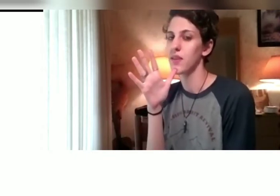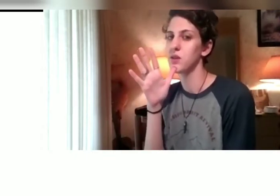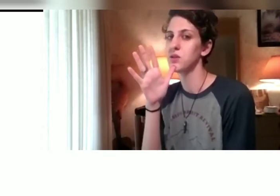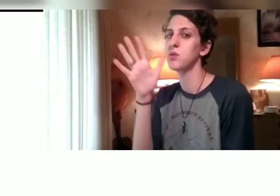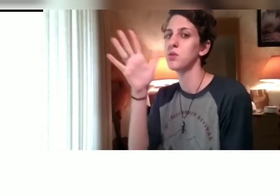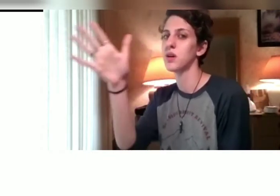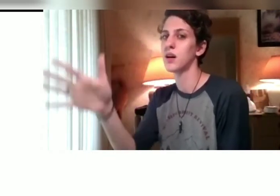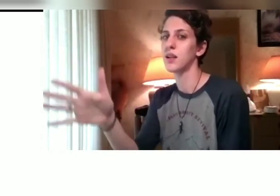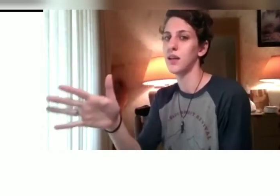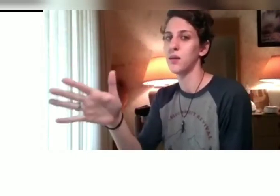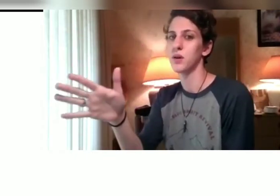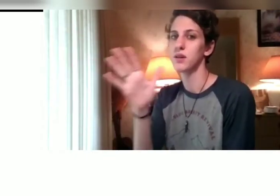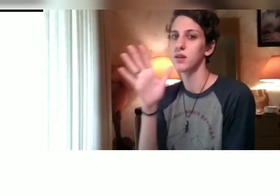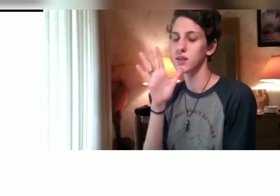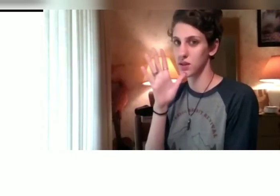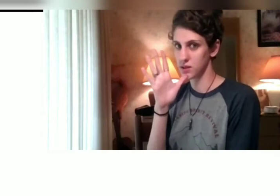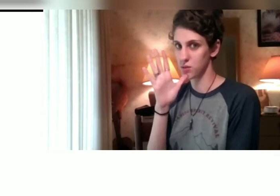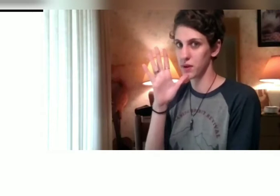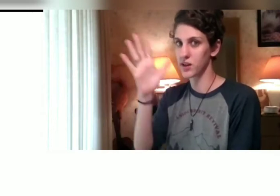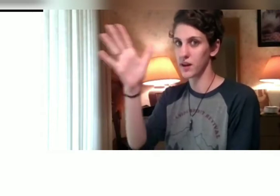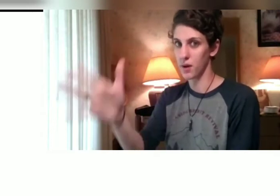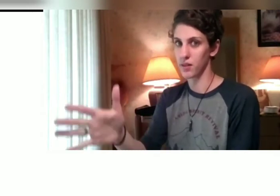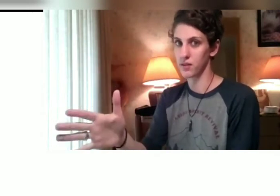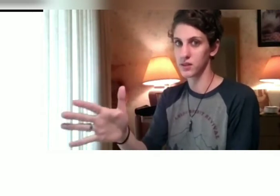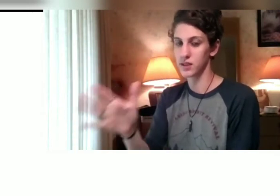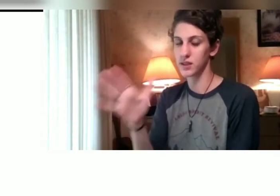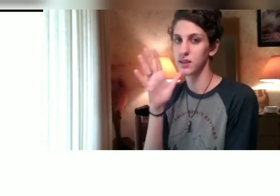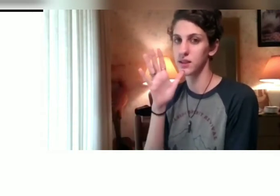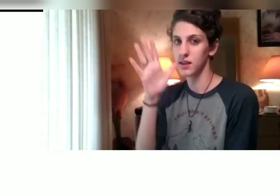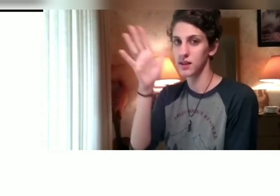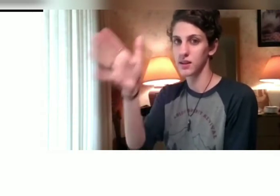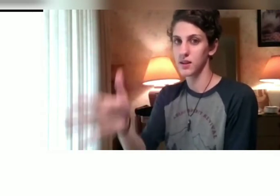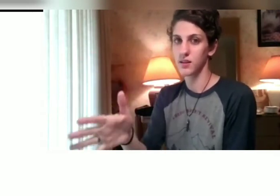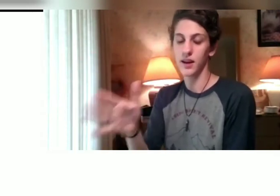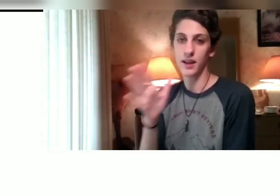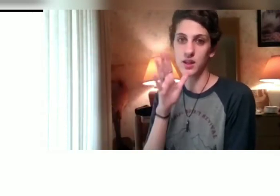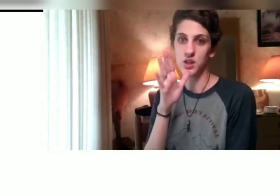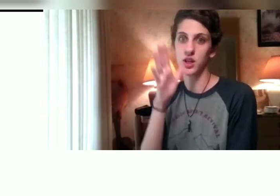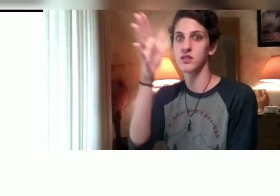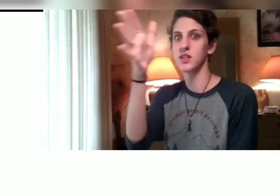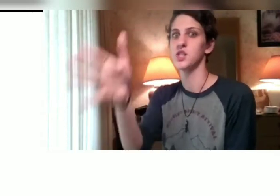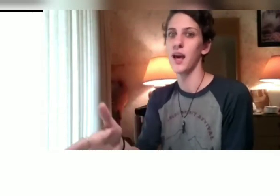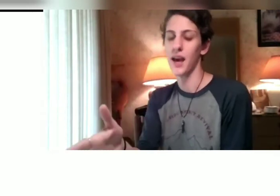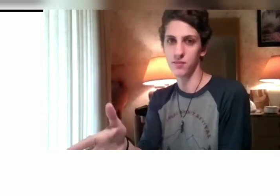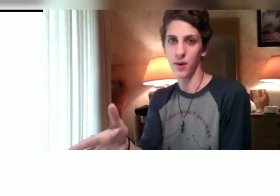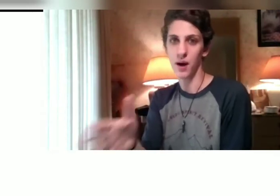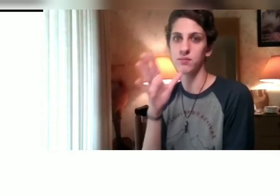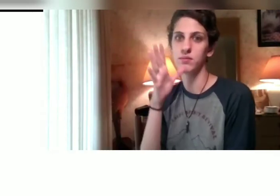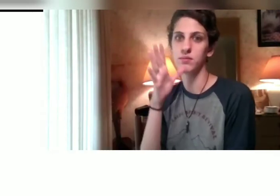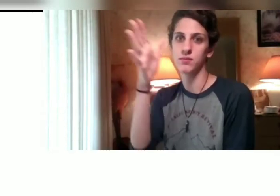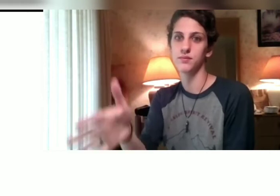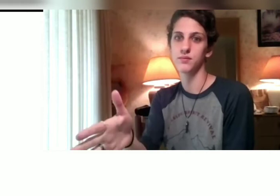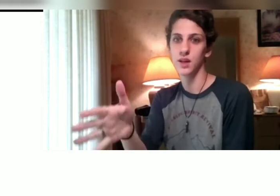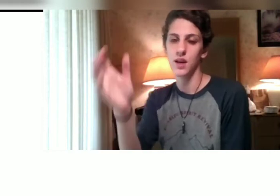and then you do a leap. So this would be grandmother, right? Like a generation ahead of